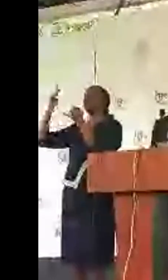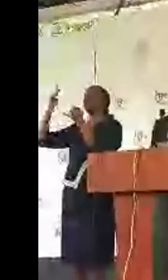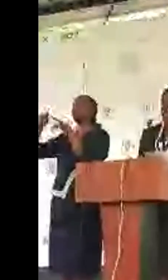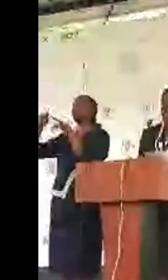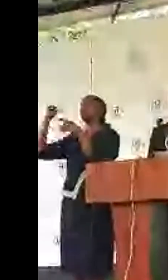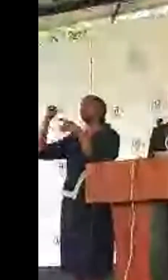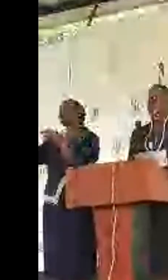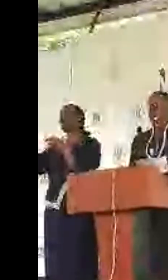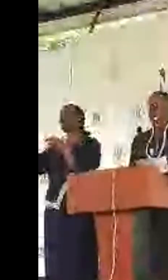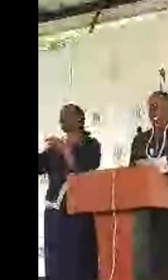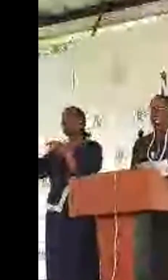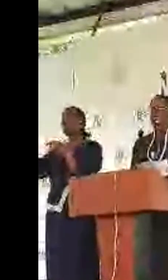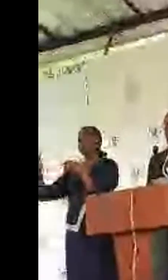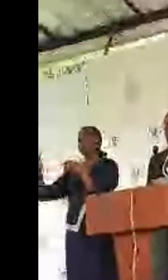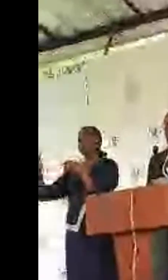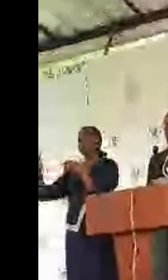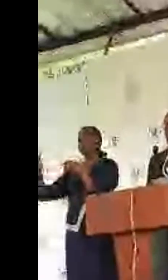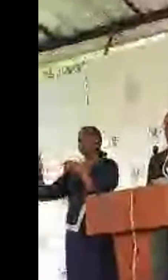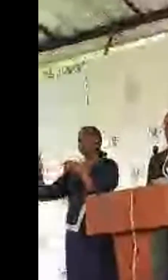eyomukaaga.